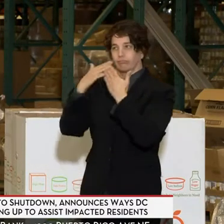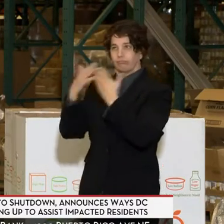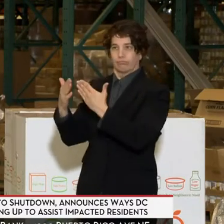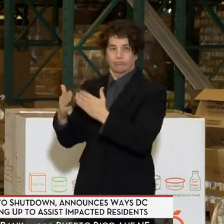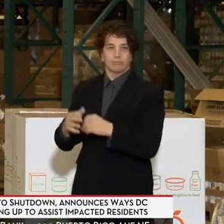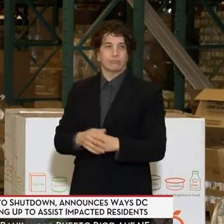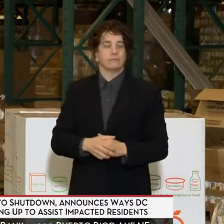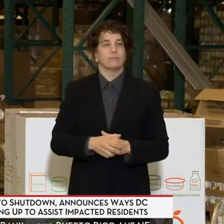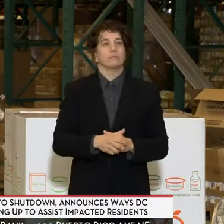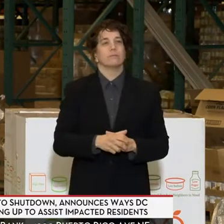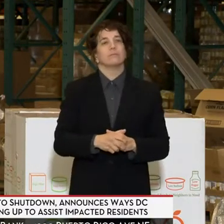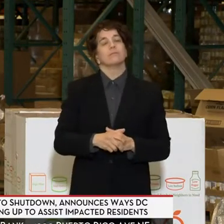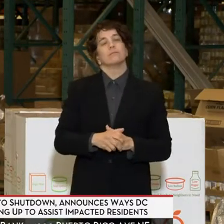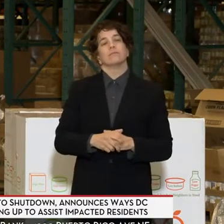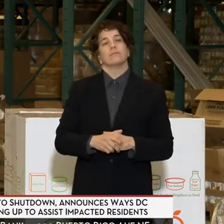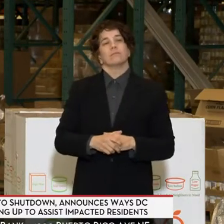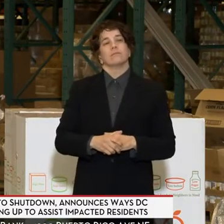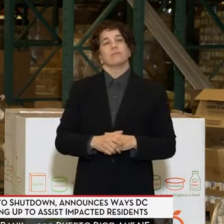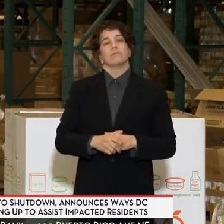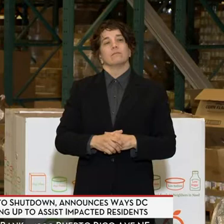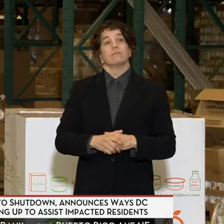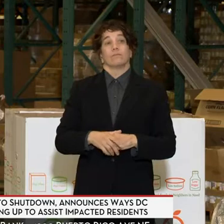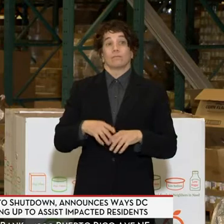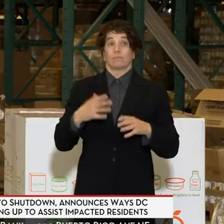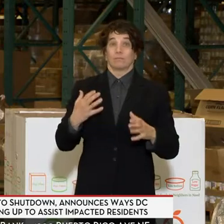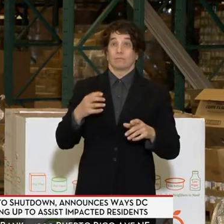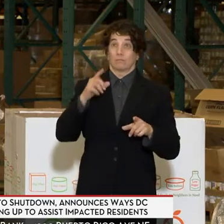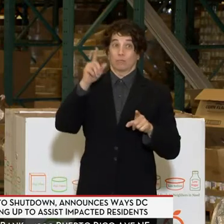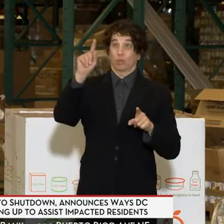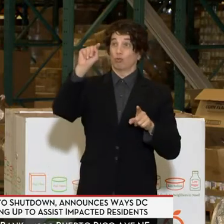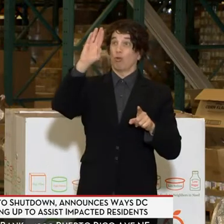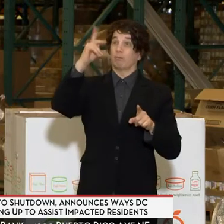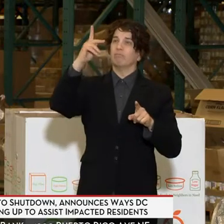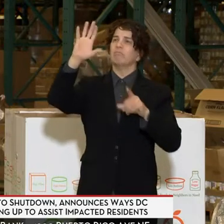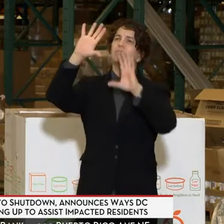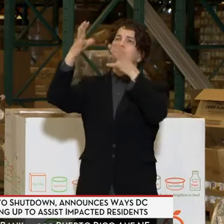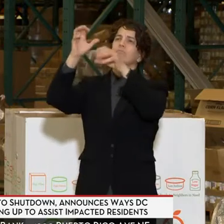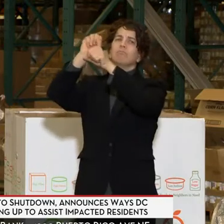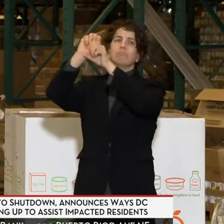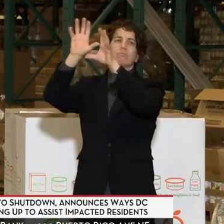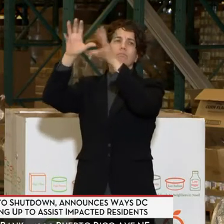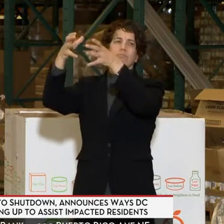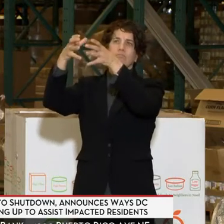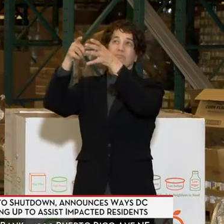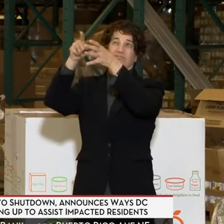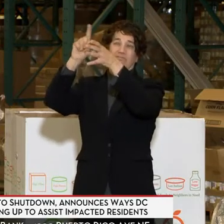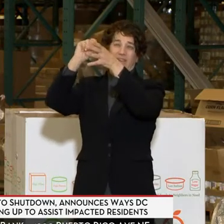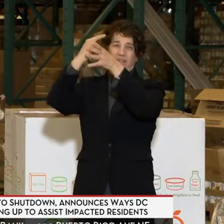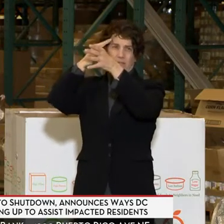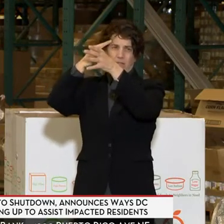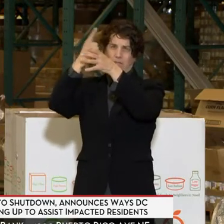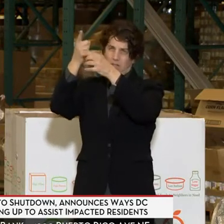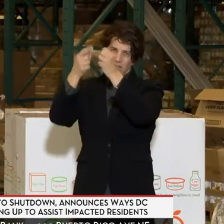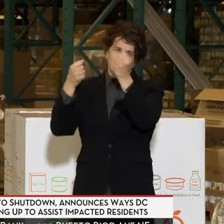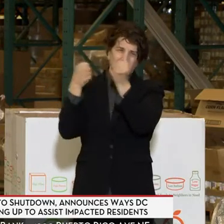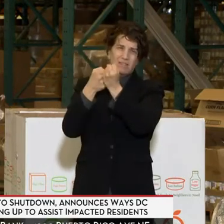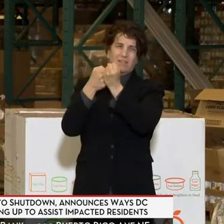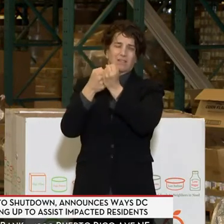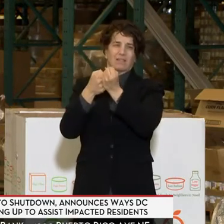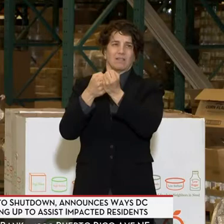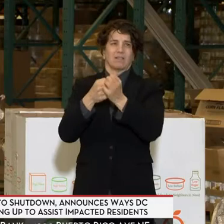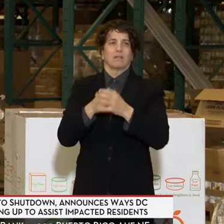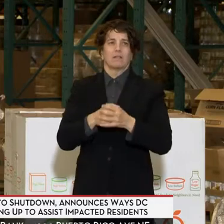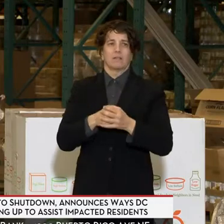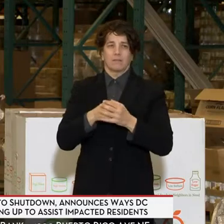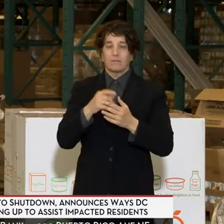more federal workers eligible for unemployment insurance benefits. Currently, federal workers who are deemed